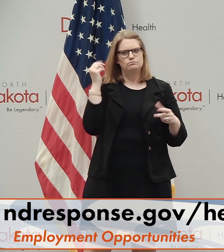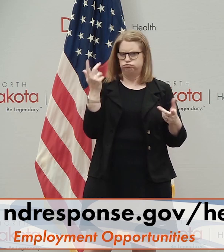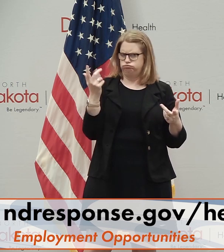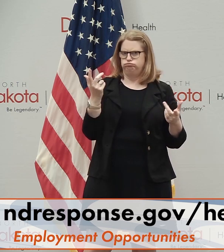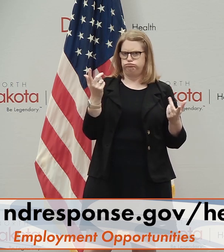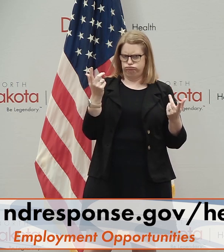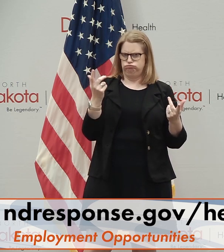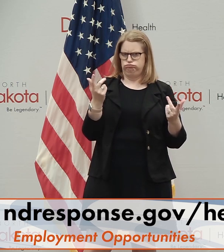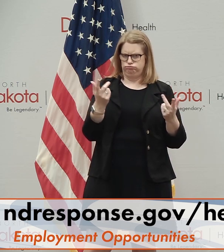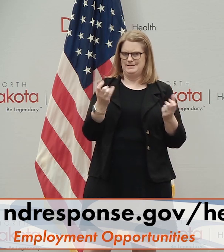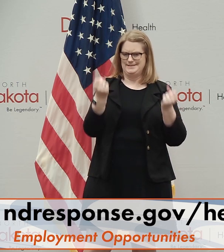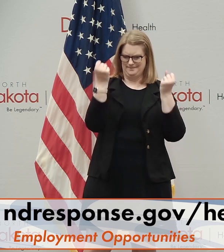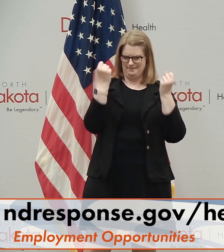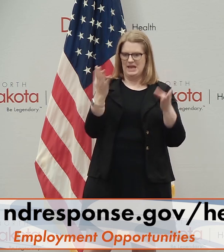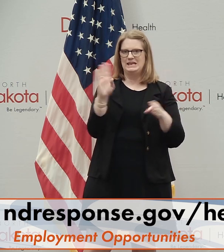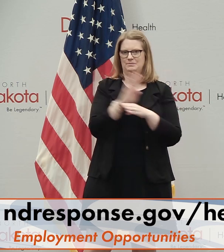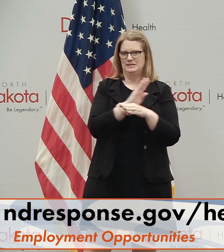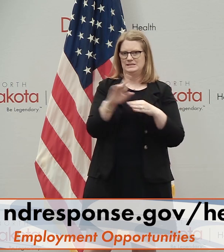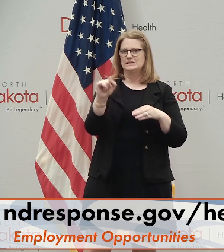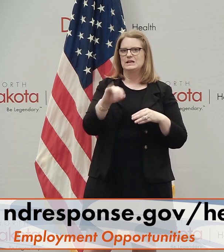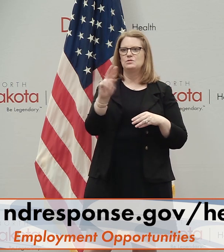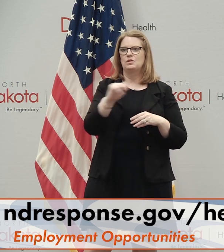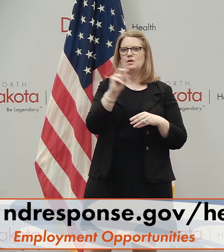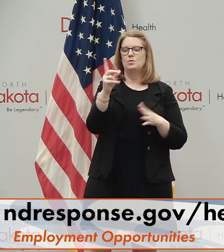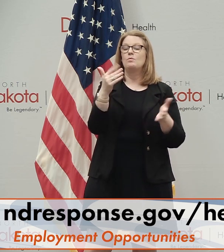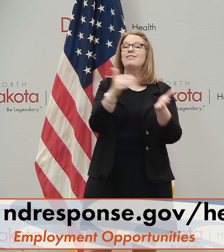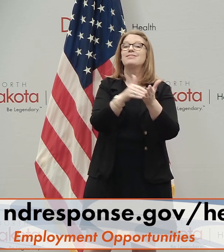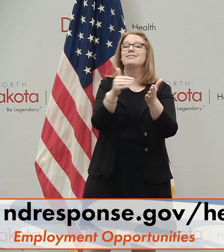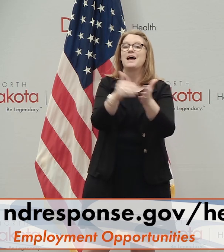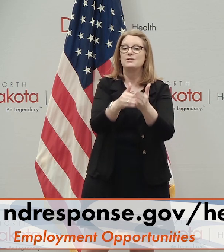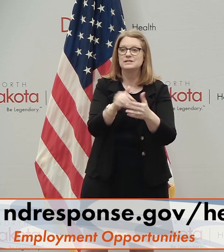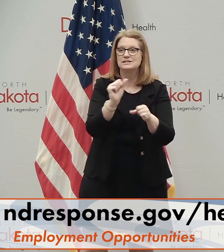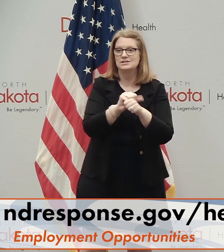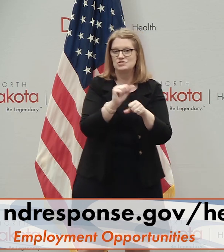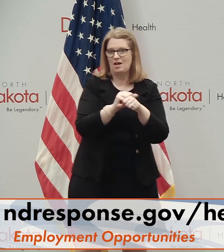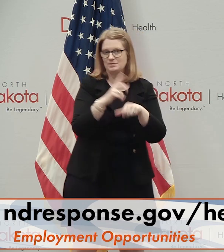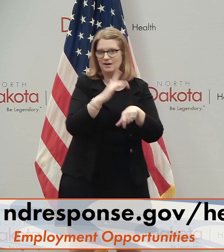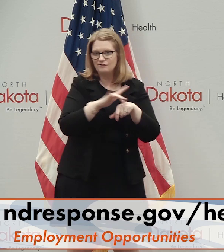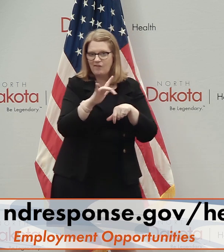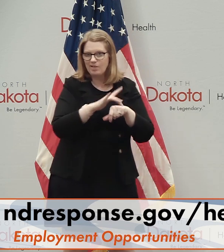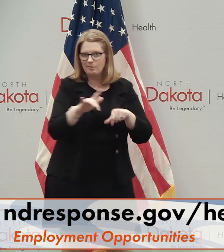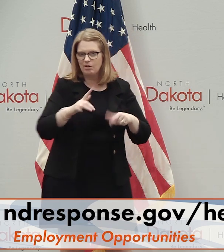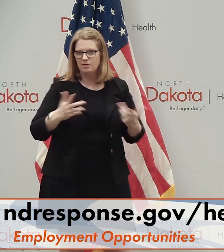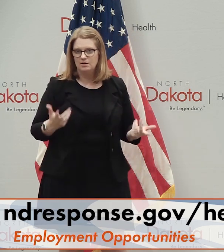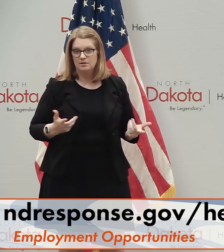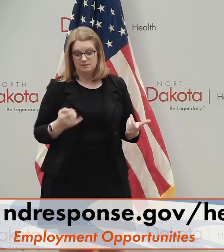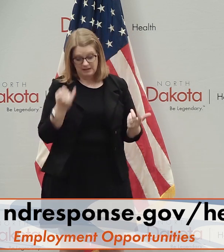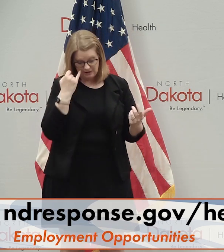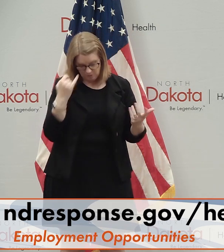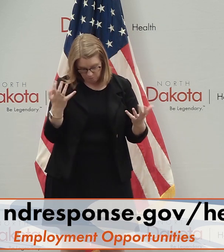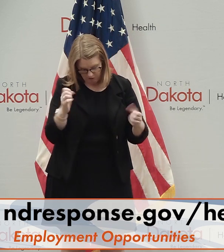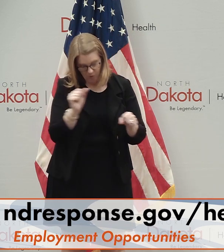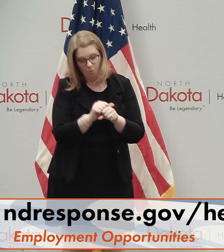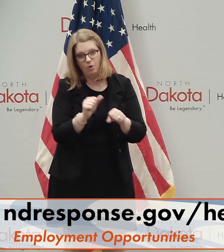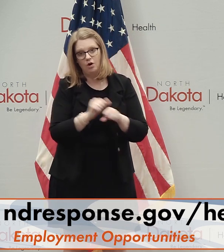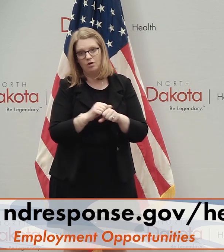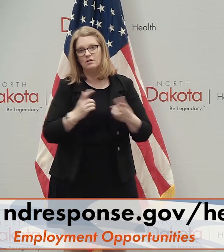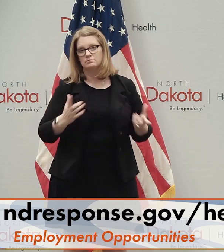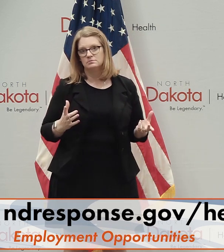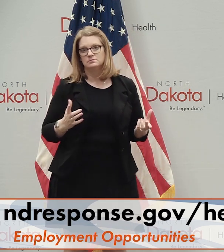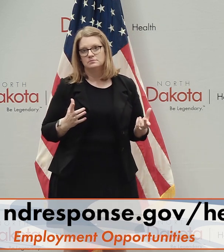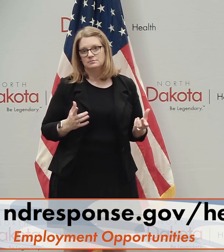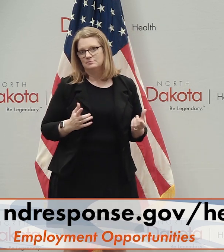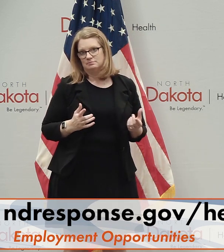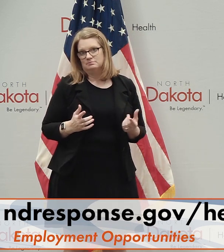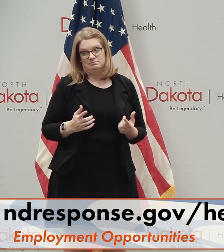many, many, many businesses in North Dakota with thousands of jobs that are available. So if you are somebody that wants to work right now, you can